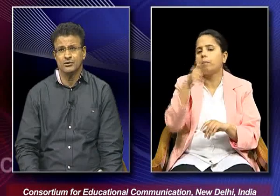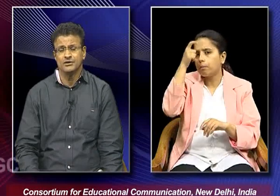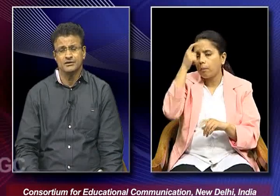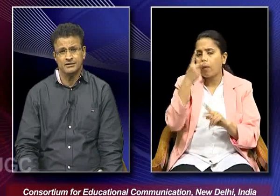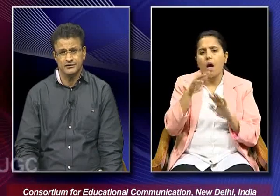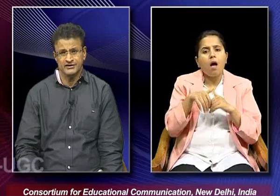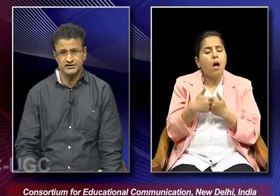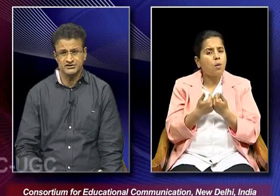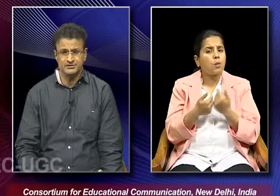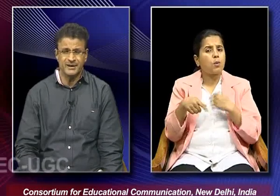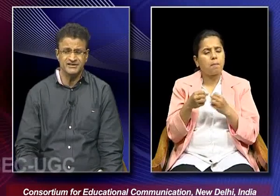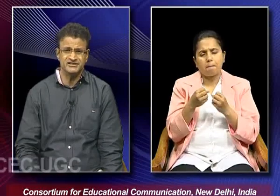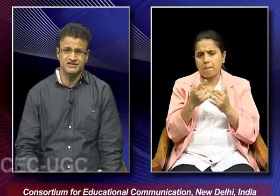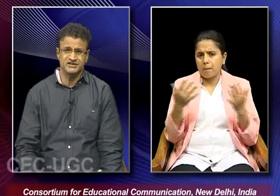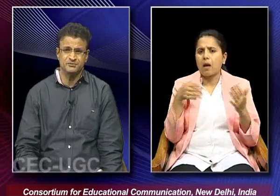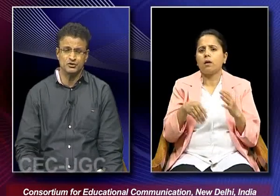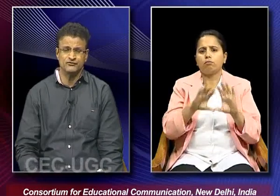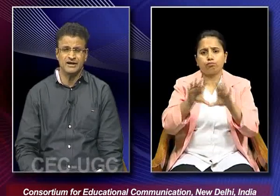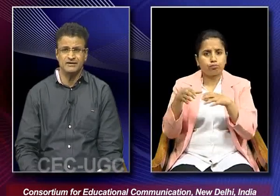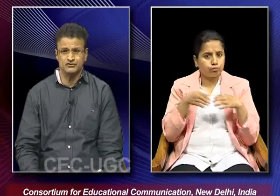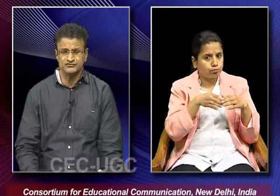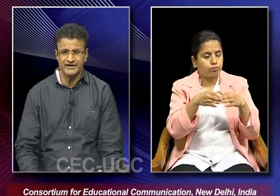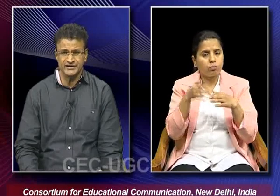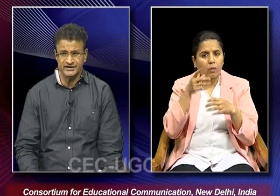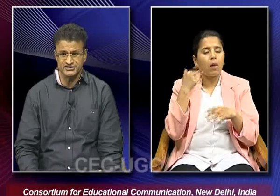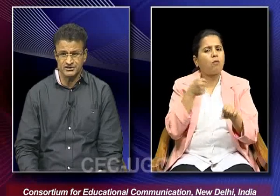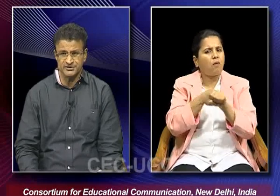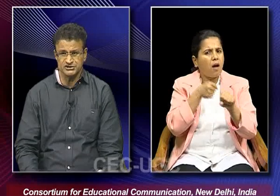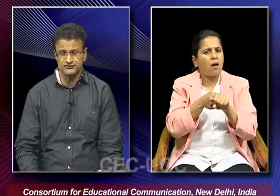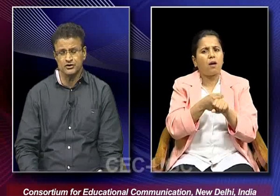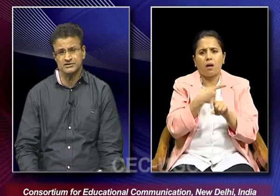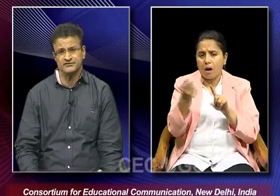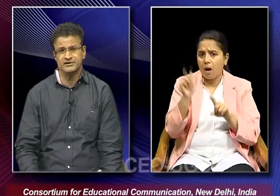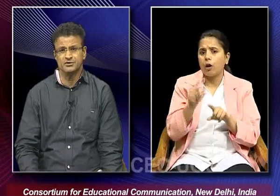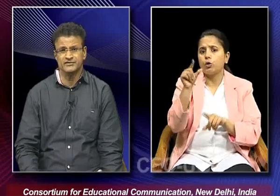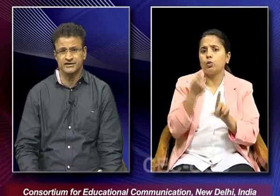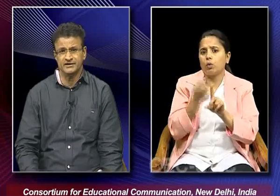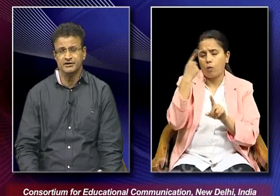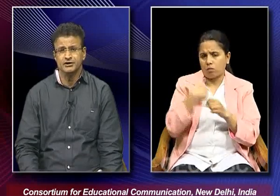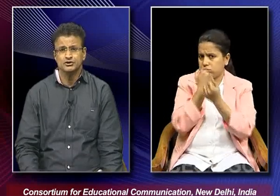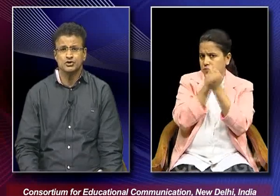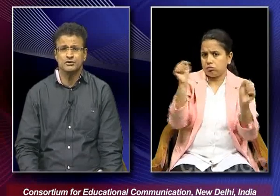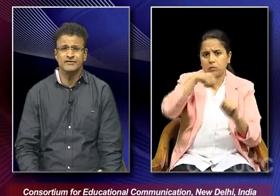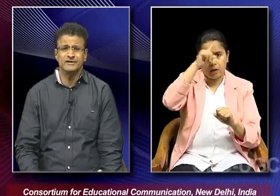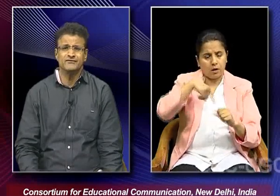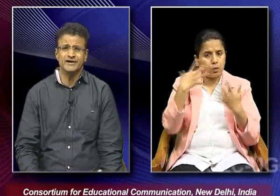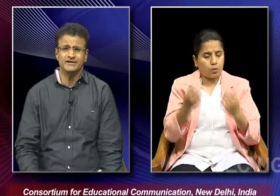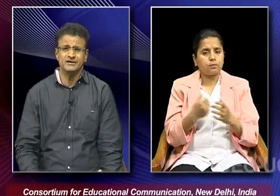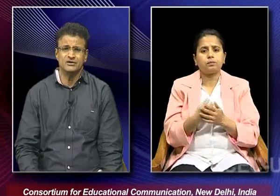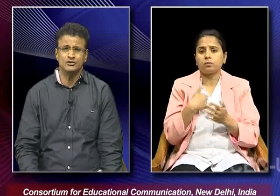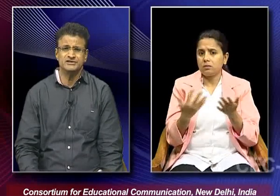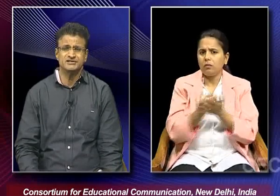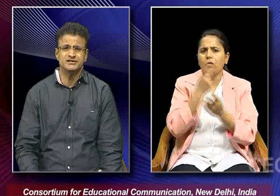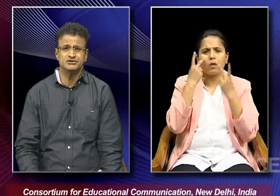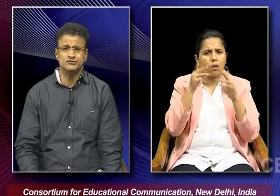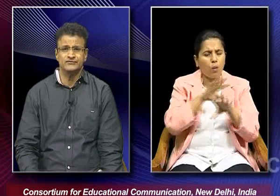how various parties at that point of time was fighting against the British for the freedom of India. So we find that